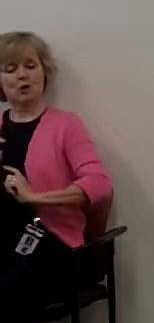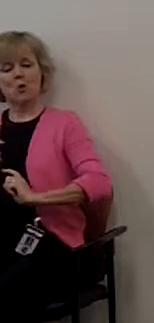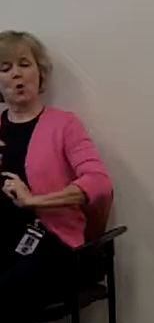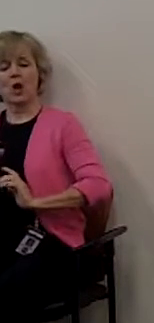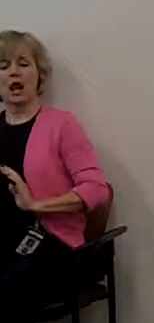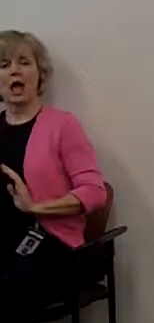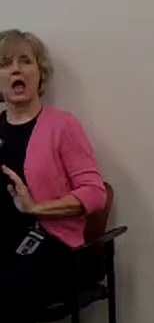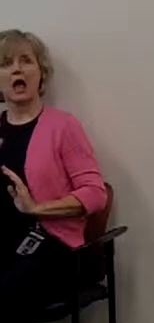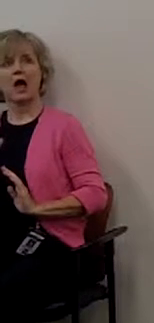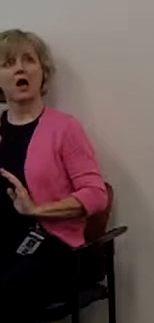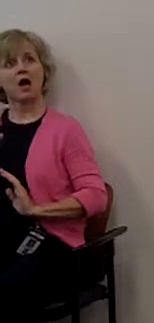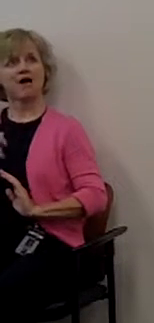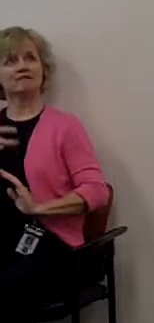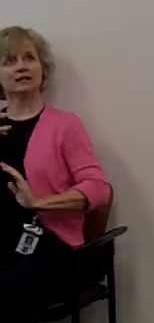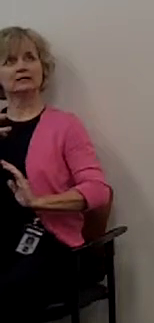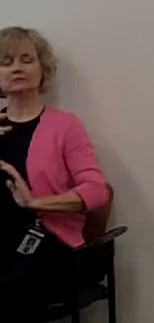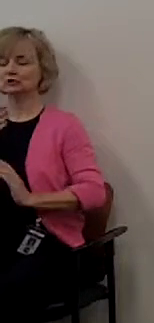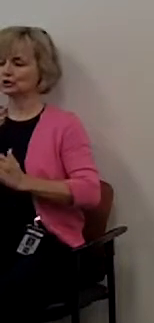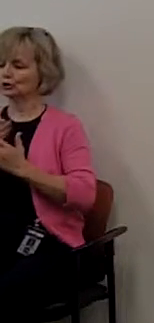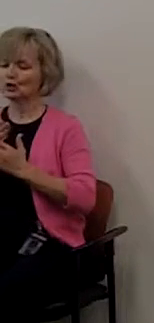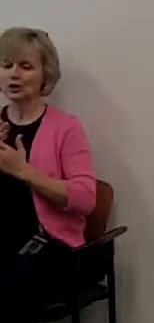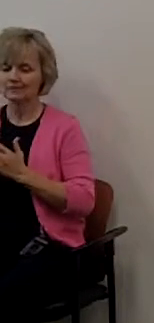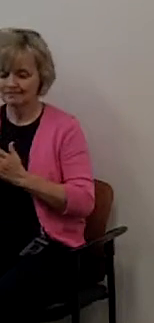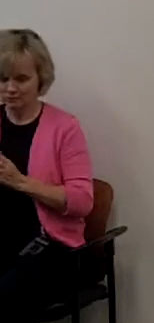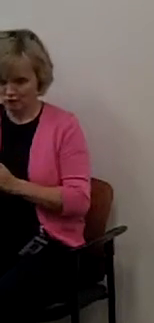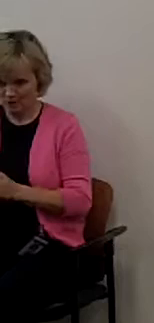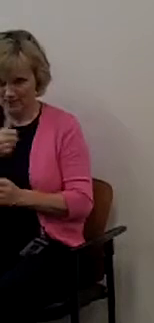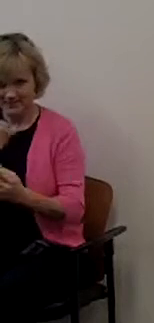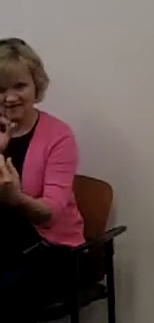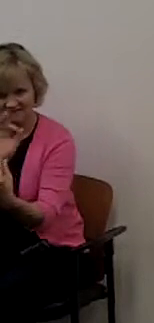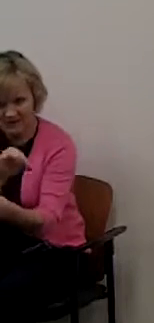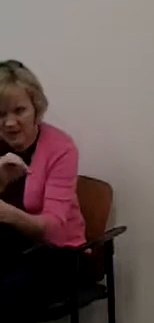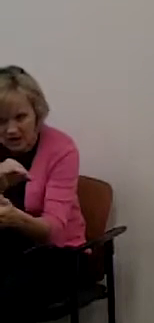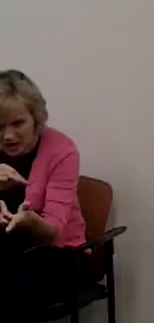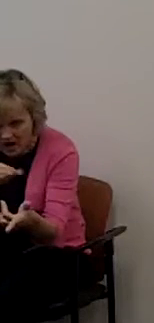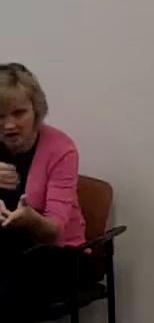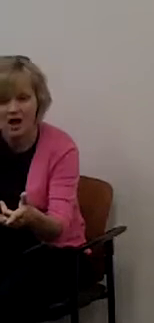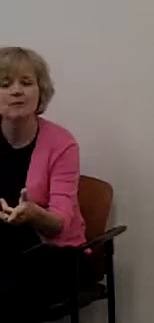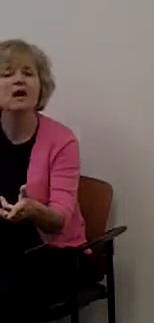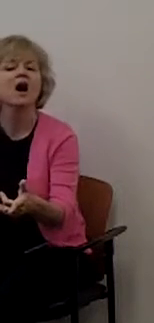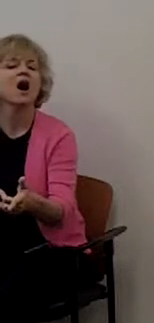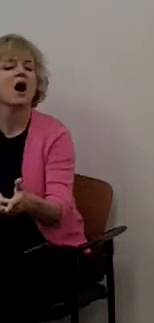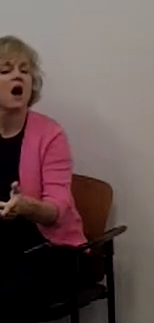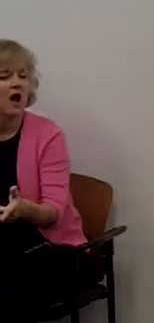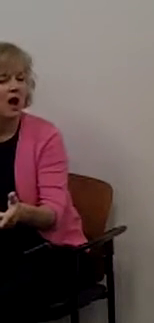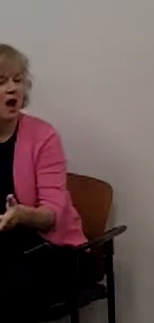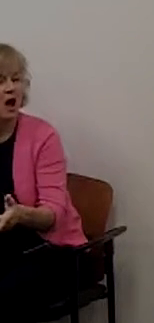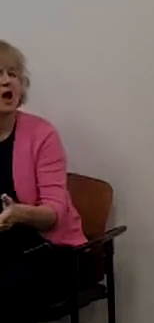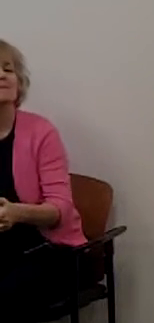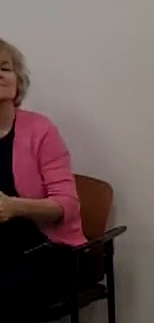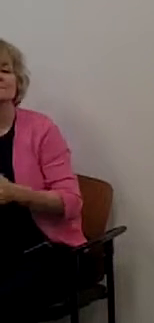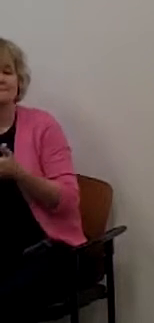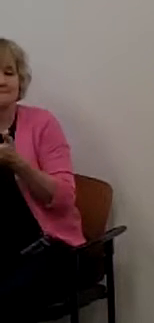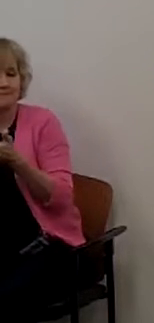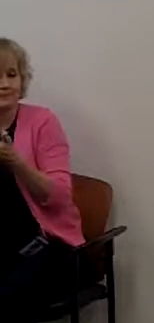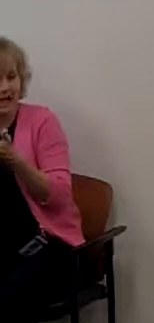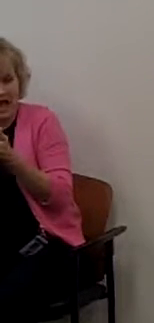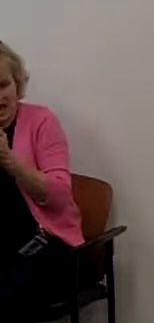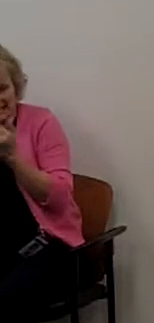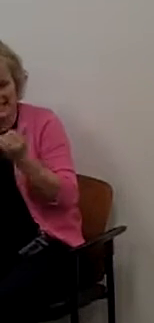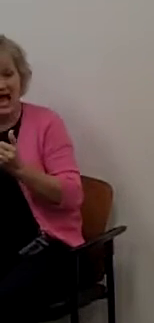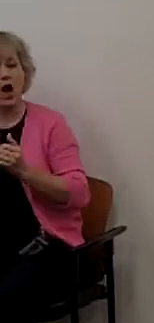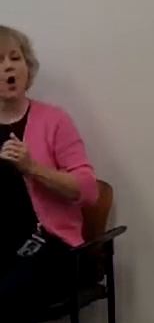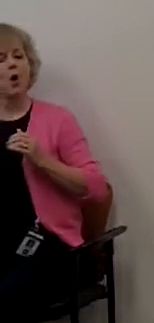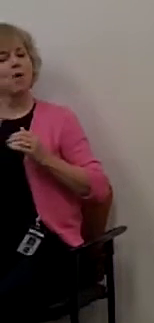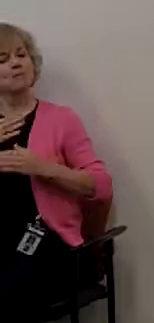business and kind of get feedback from customers and watch it grow and kind of create something, I think, is always